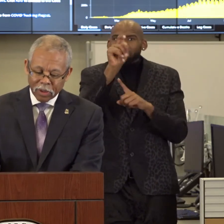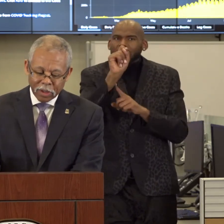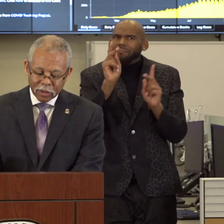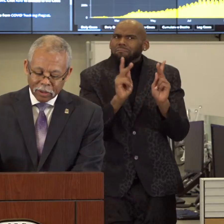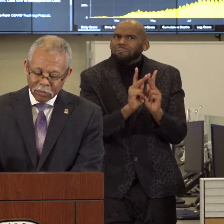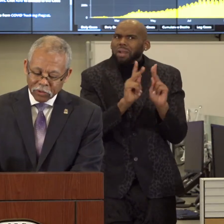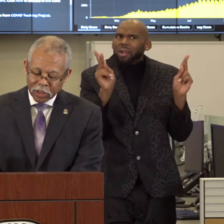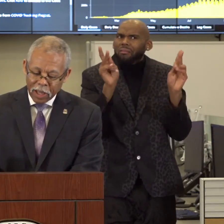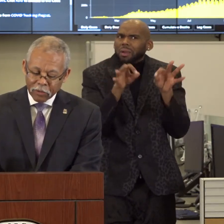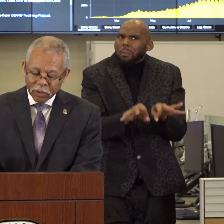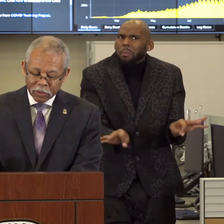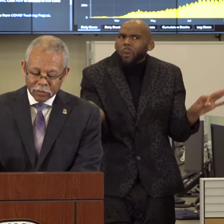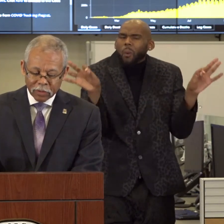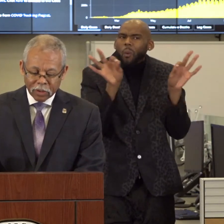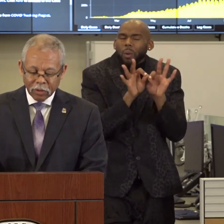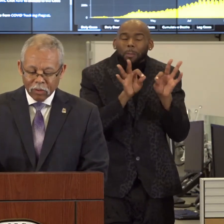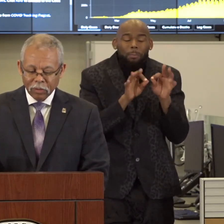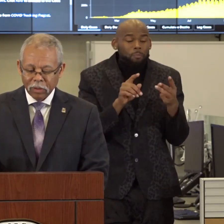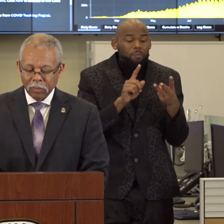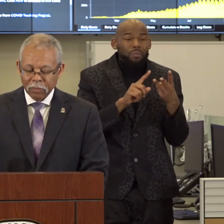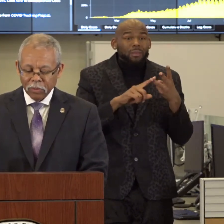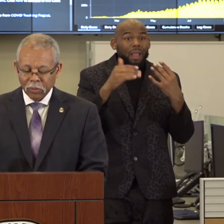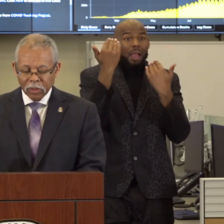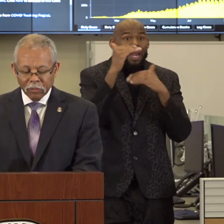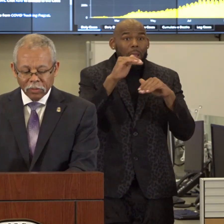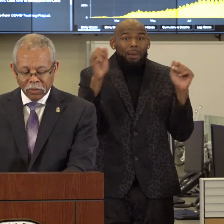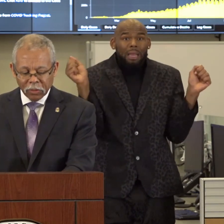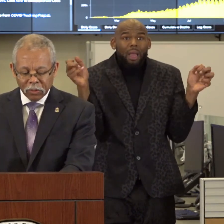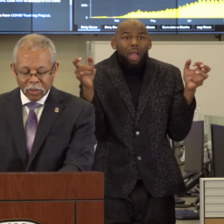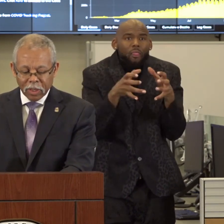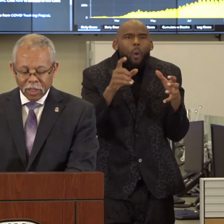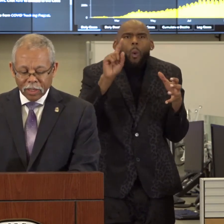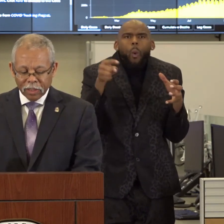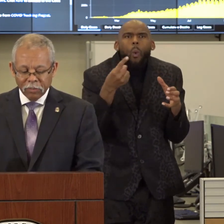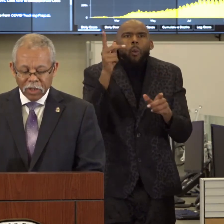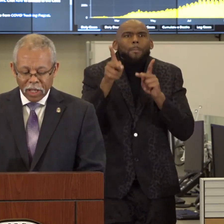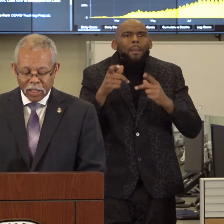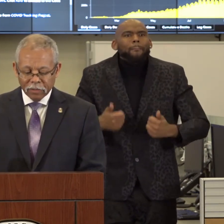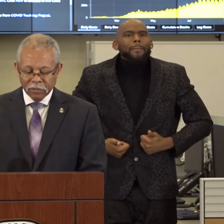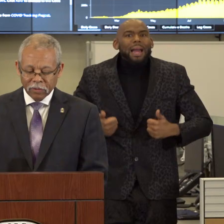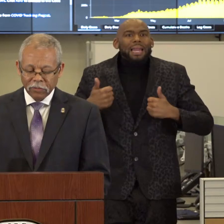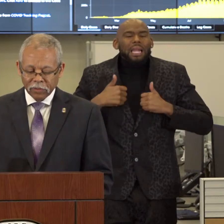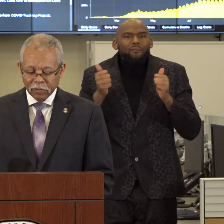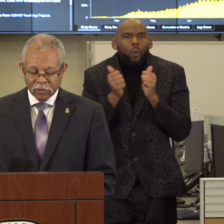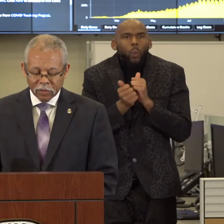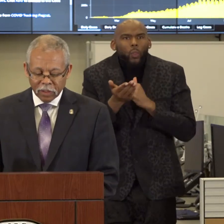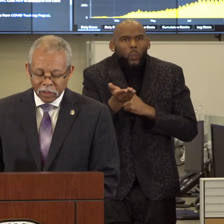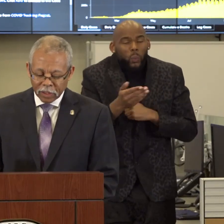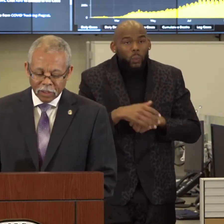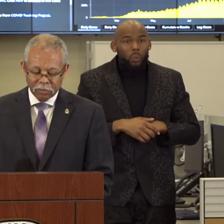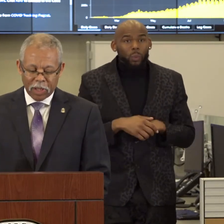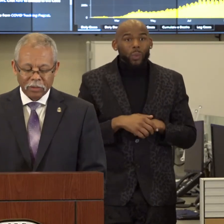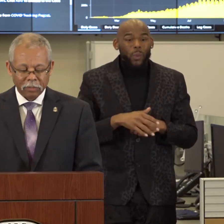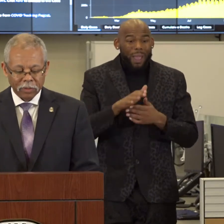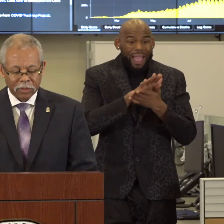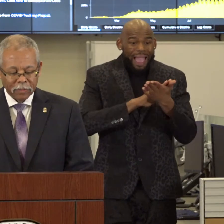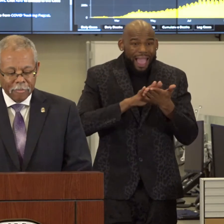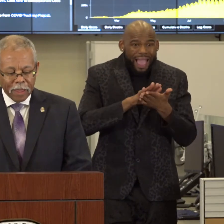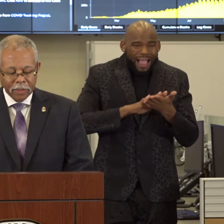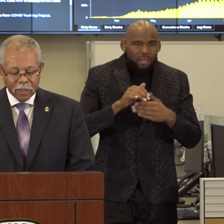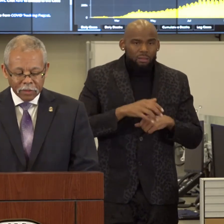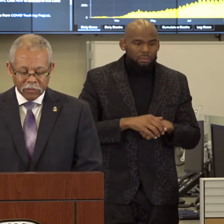important. Limit your gatherings to only the people who live with you, and keep your hands and surfaces as clean as